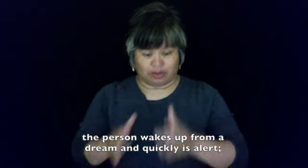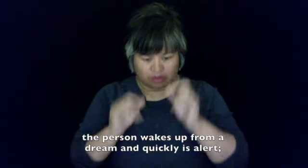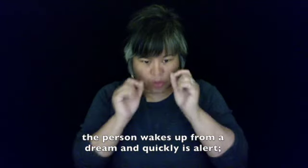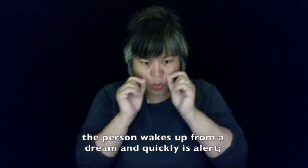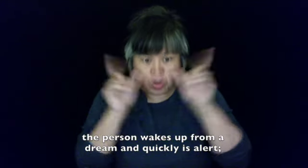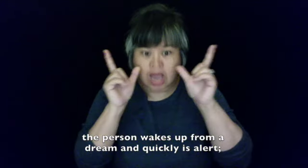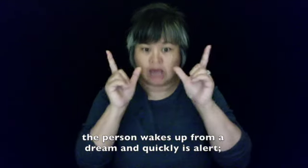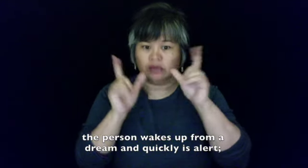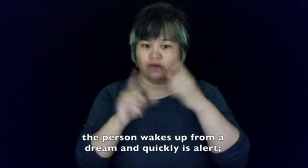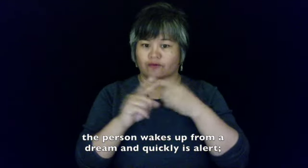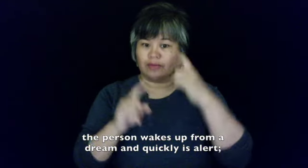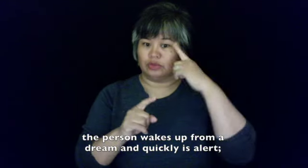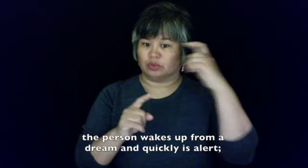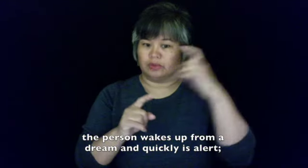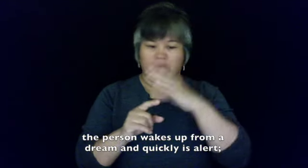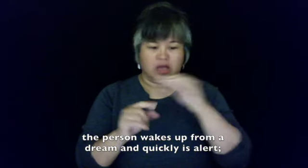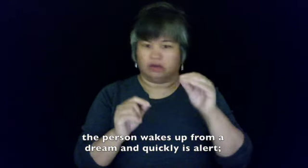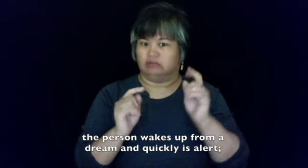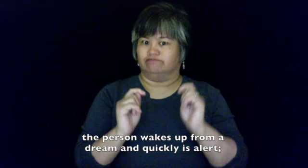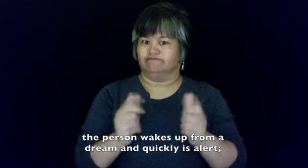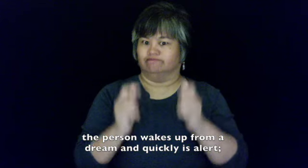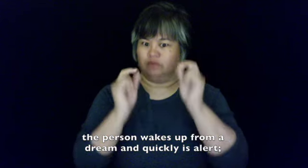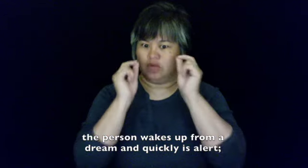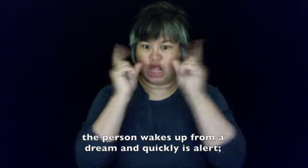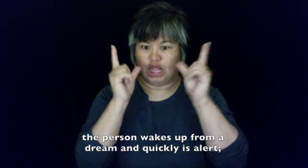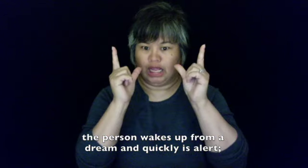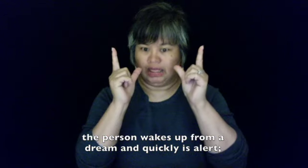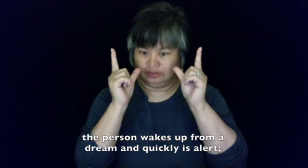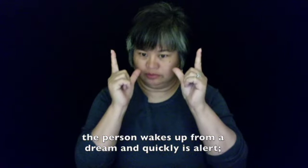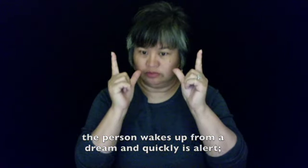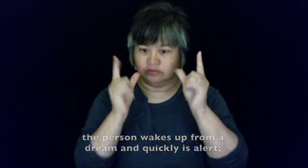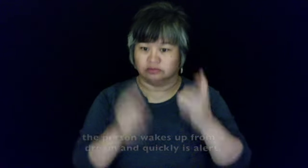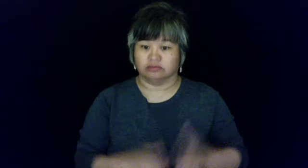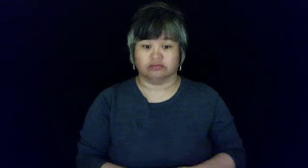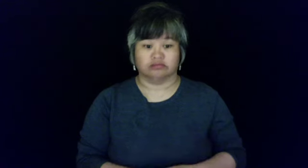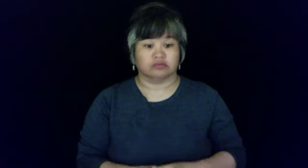The person wakes up from a dream and quickly is alert.